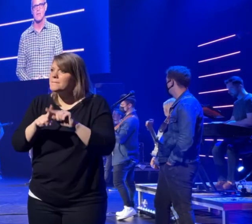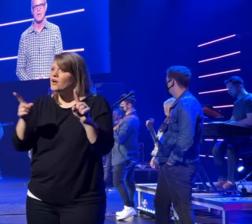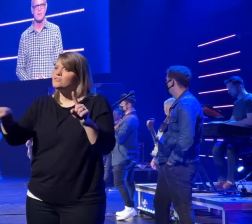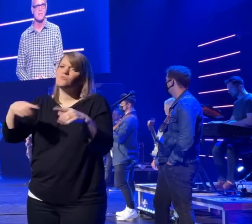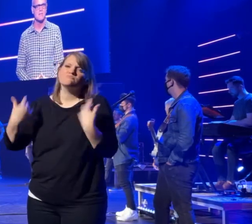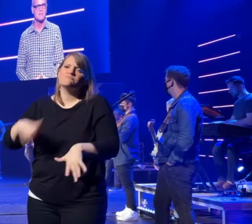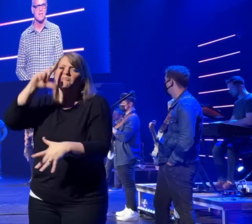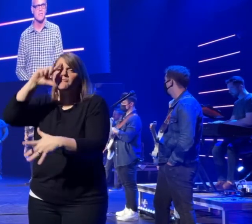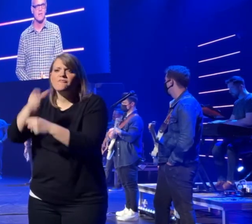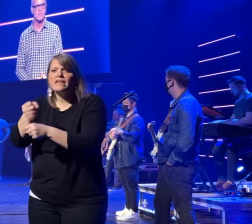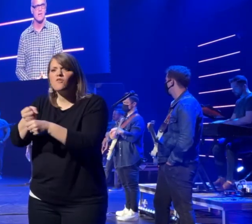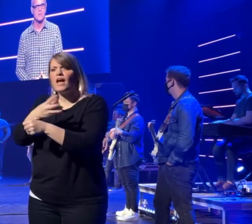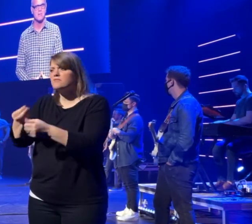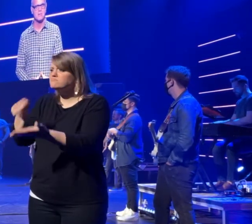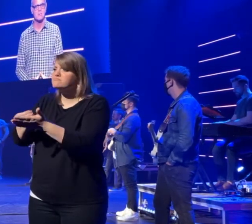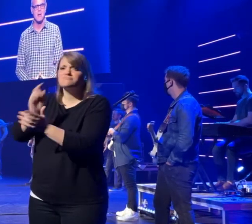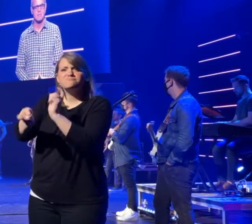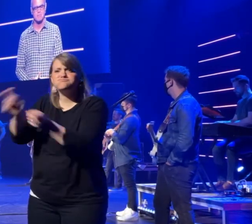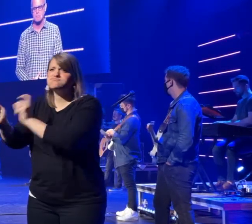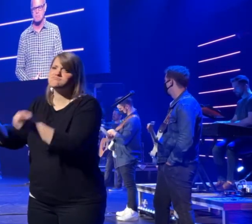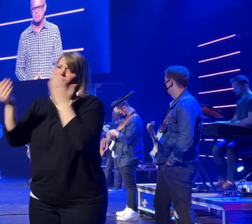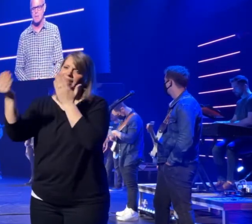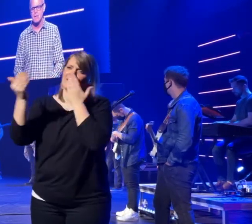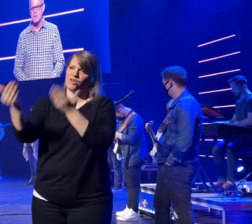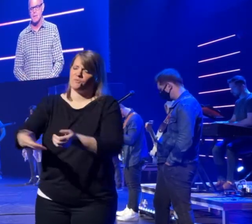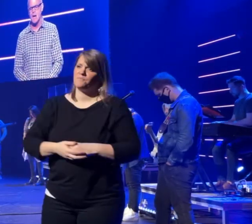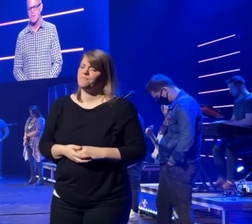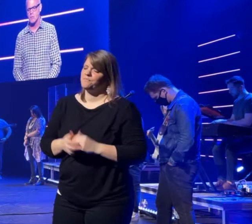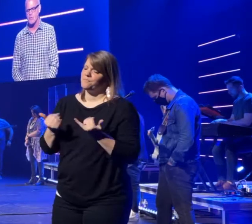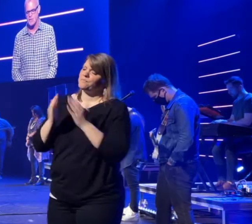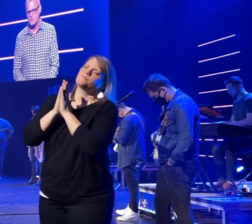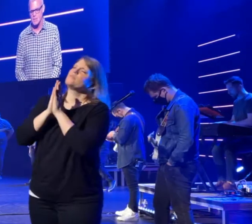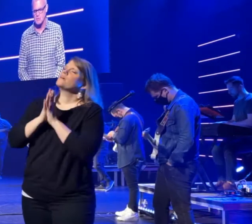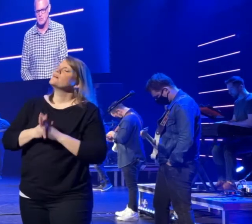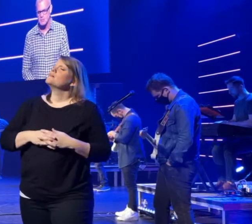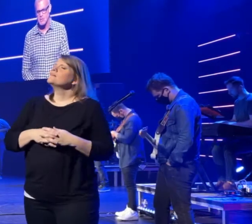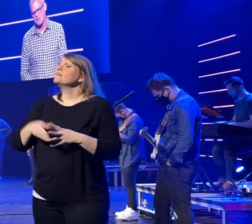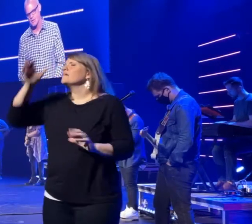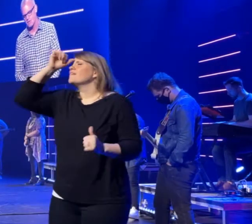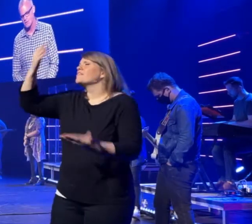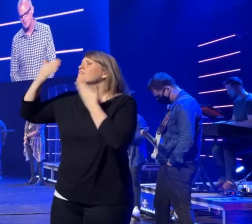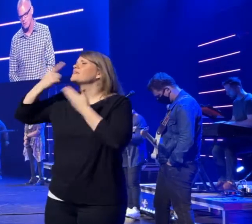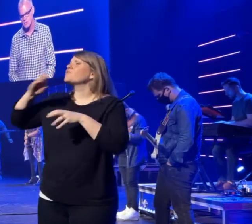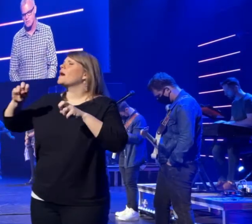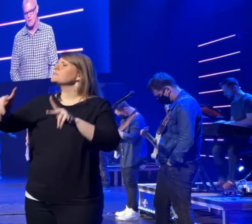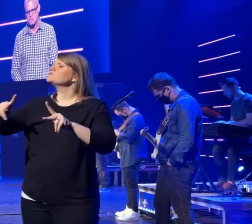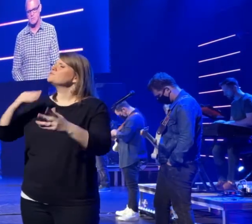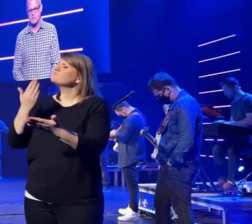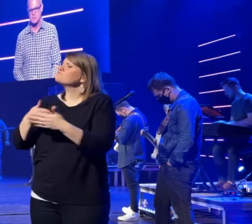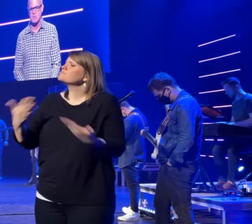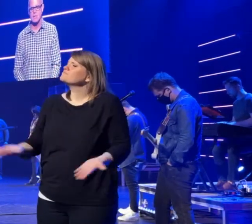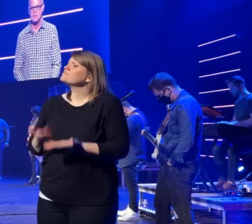want to thank you as leaders. Thank you for your faithfulness. Let's pray. God and Father, we thank you for the opportunity to be here. We do want